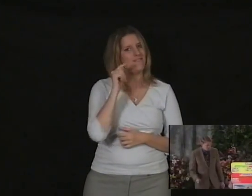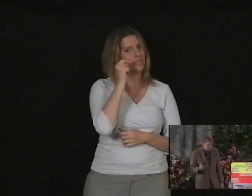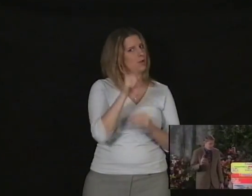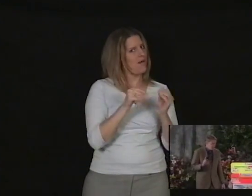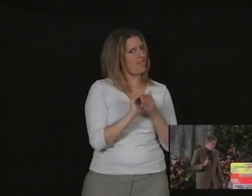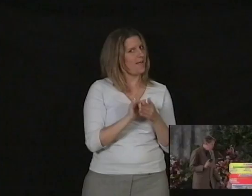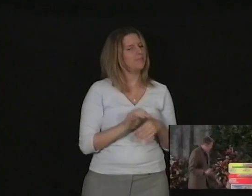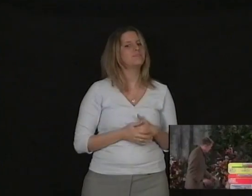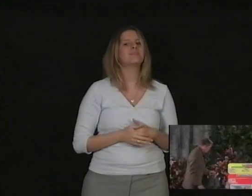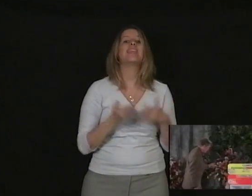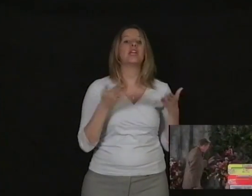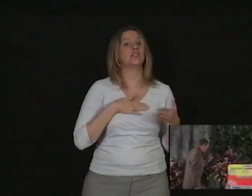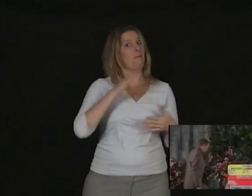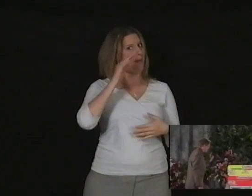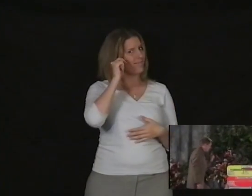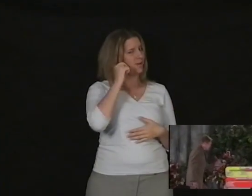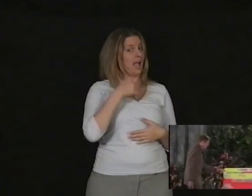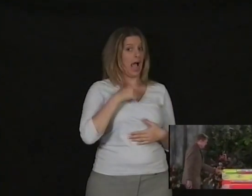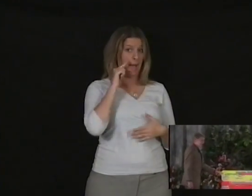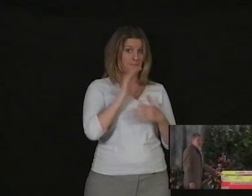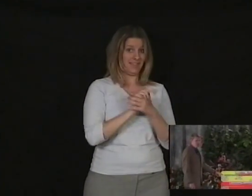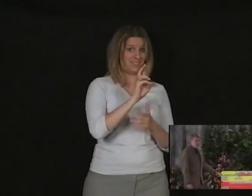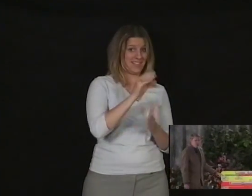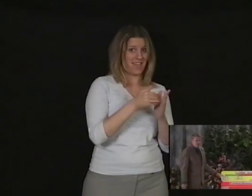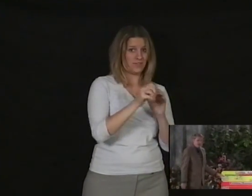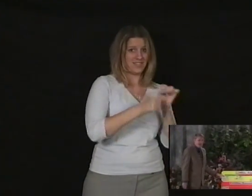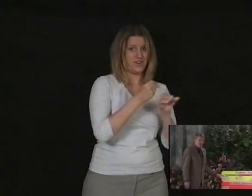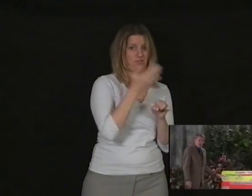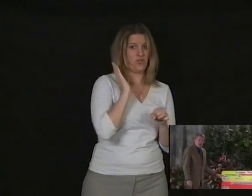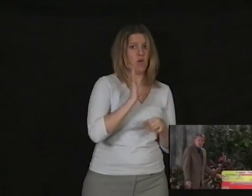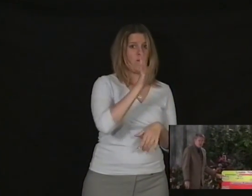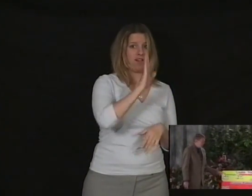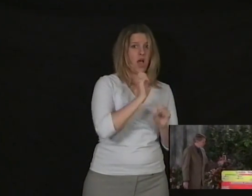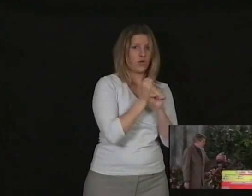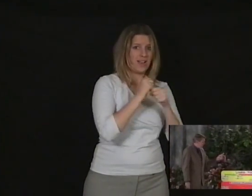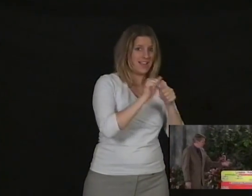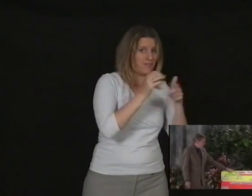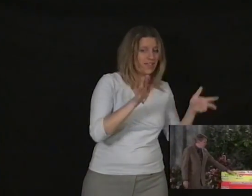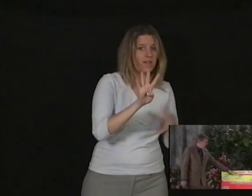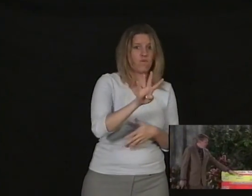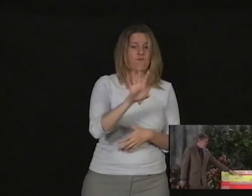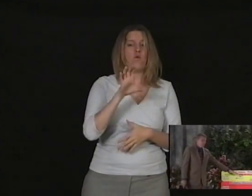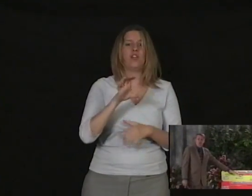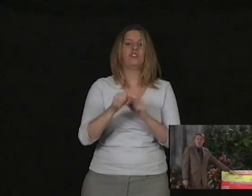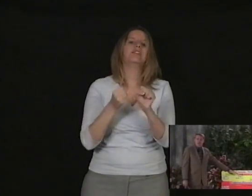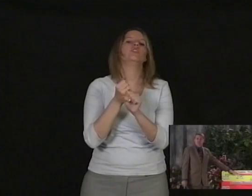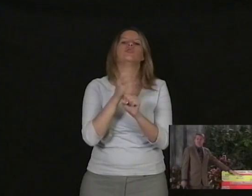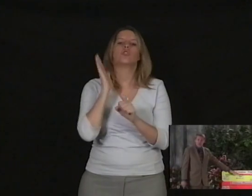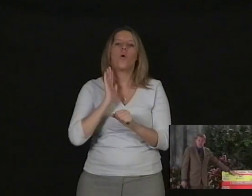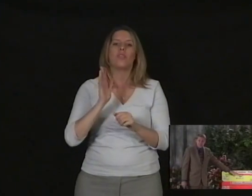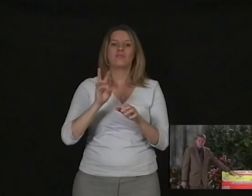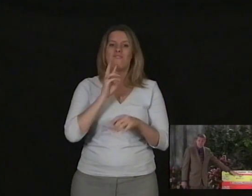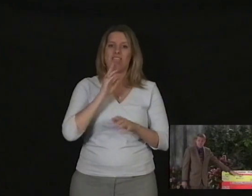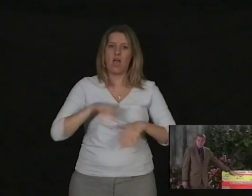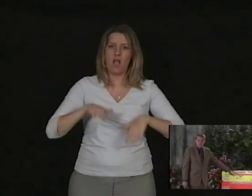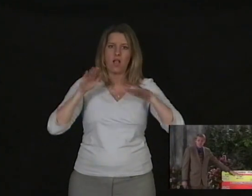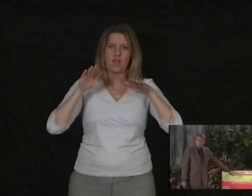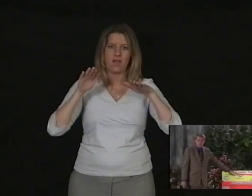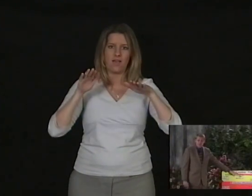that. Here's my theory. I believe 6,000 years ago, God created everything. 4,400 years ago, there was a